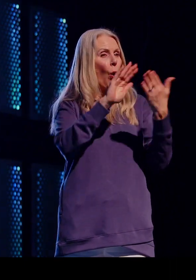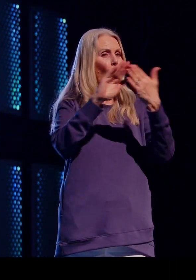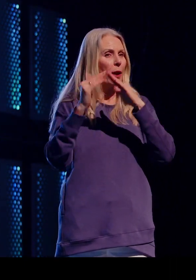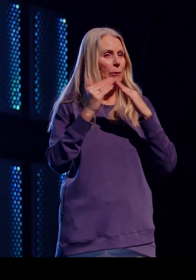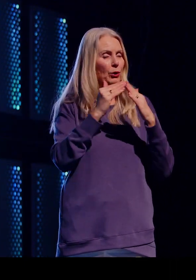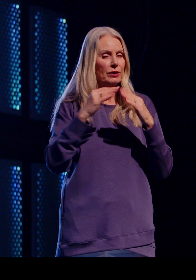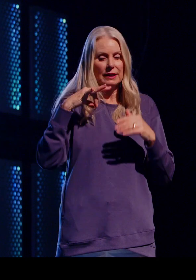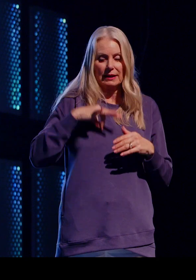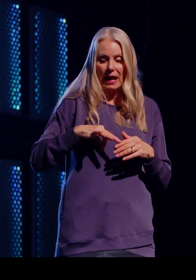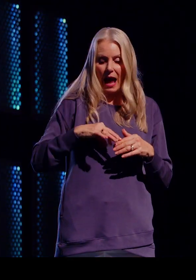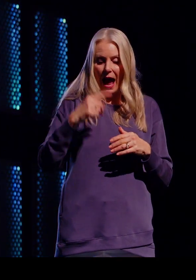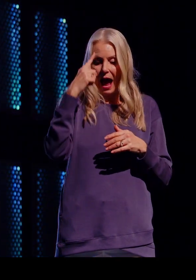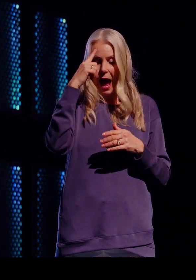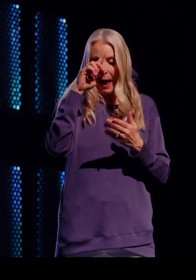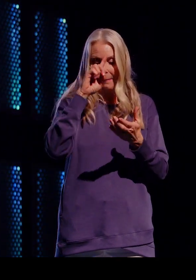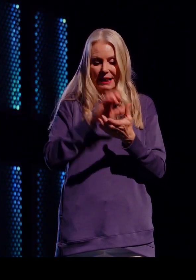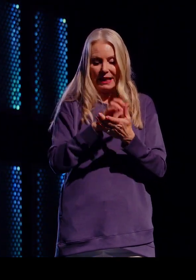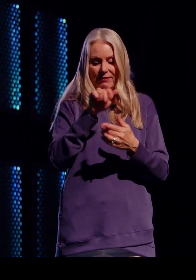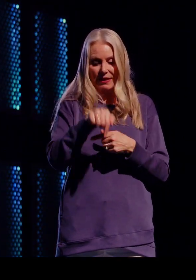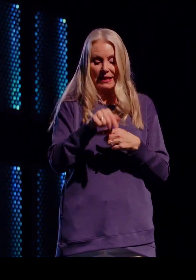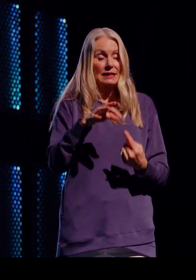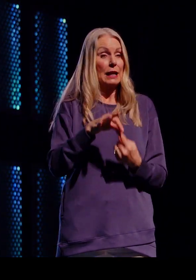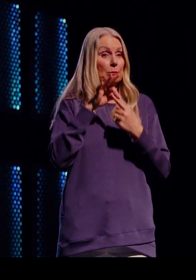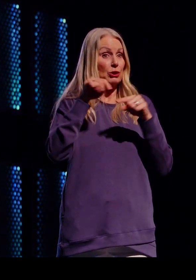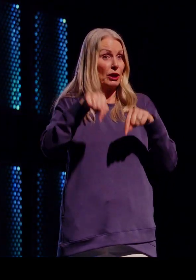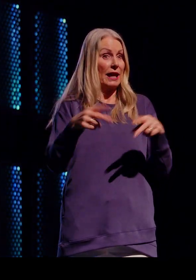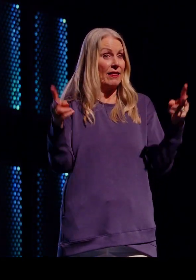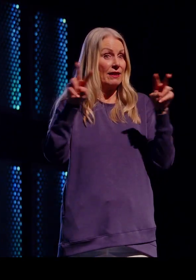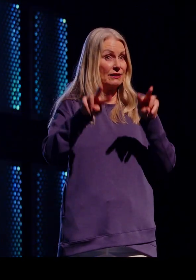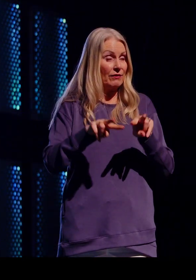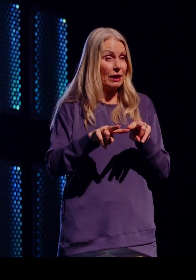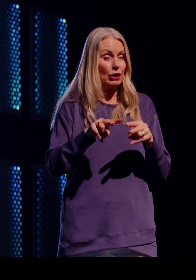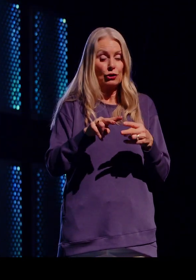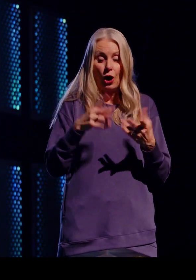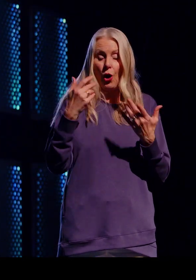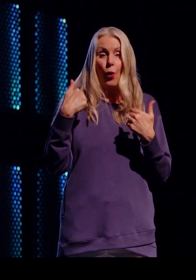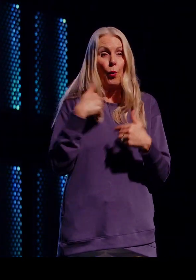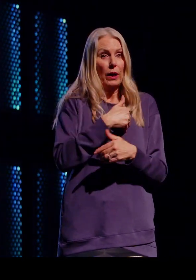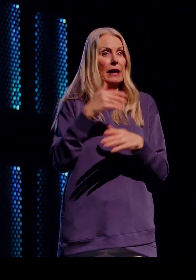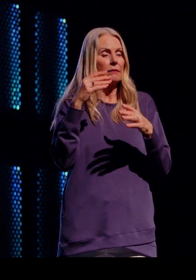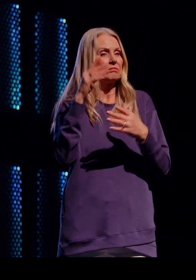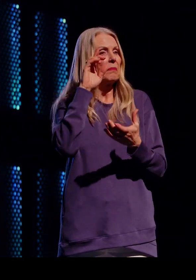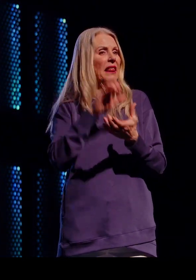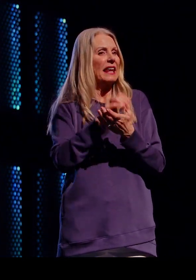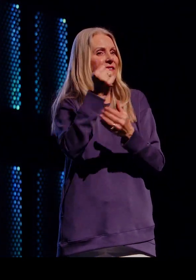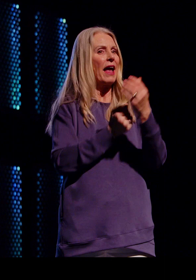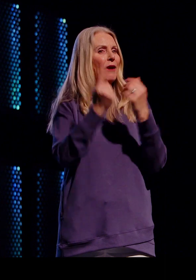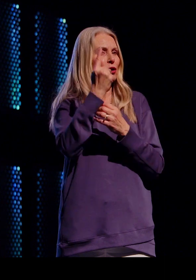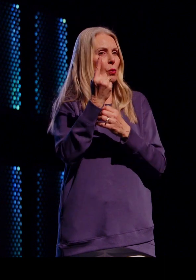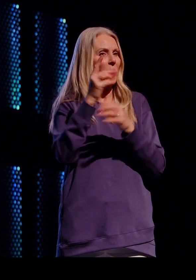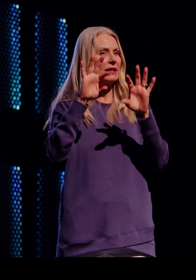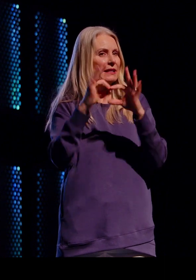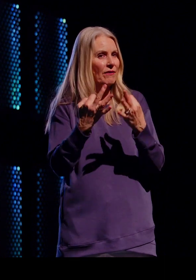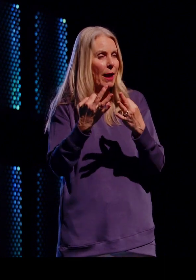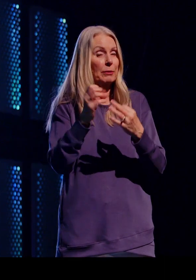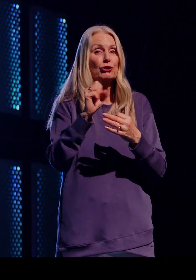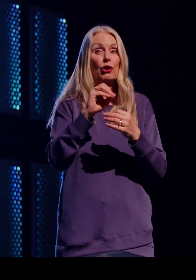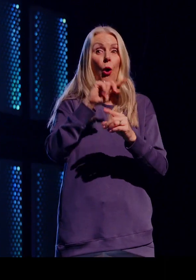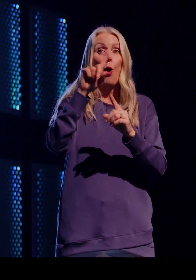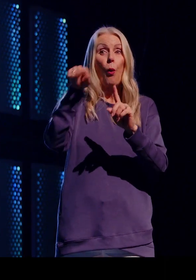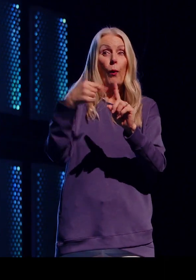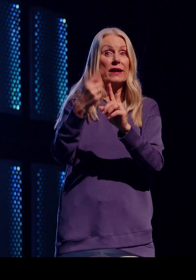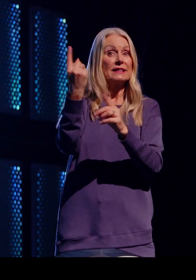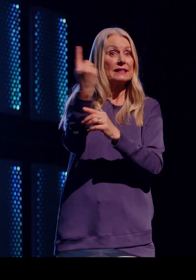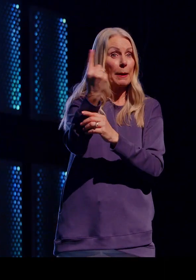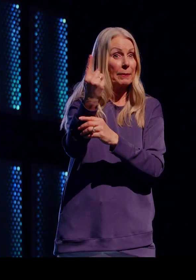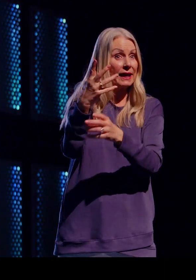Because I believe in this, especially in the village, we feel like everybody's a family member, right? So when somebody gets the help, then,